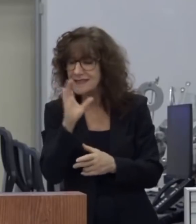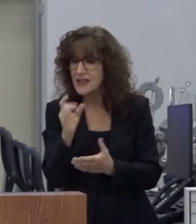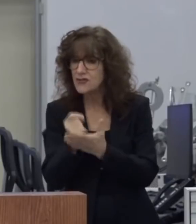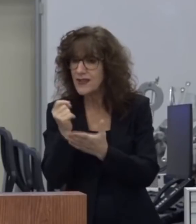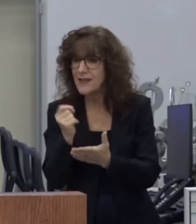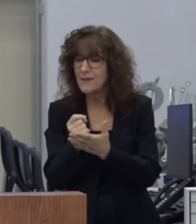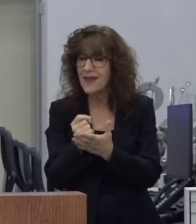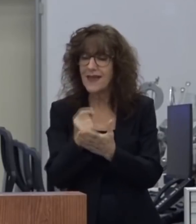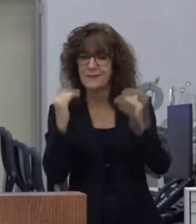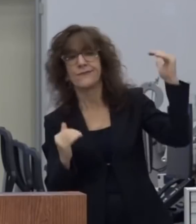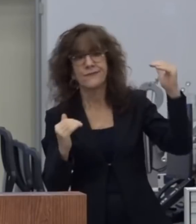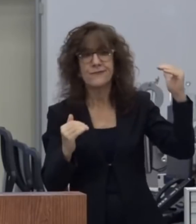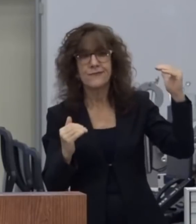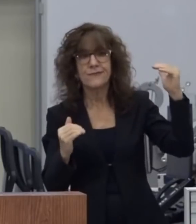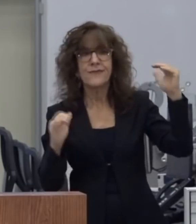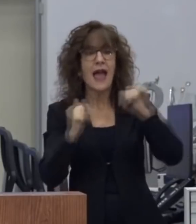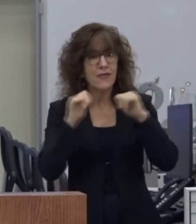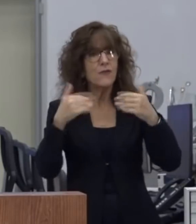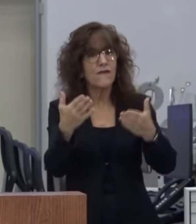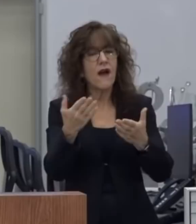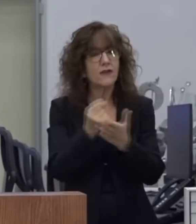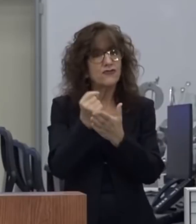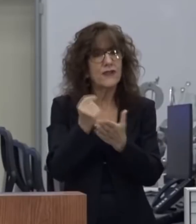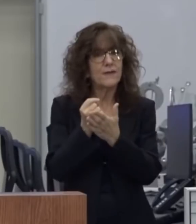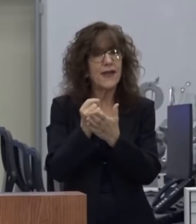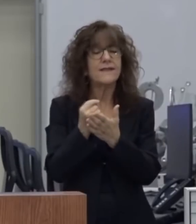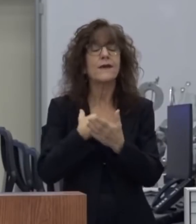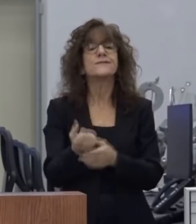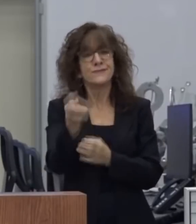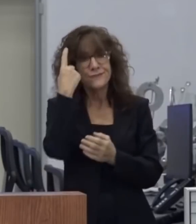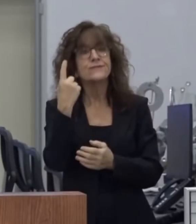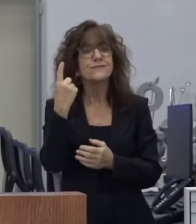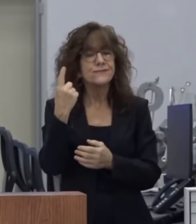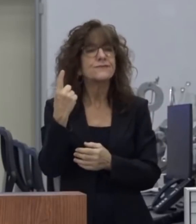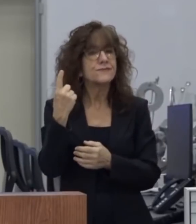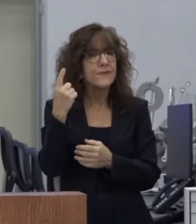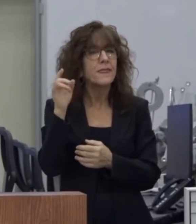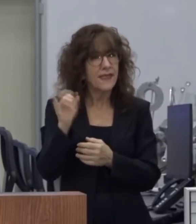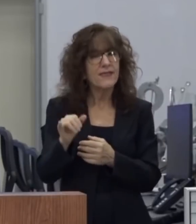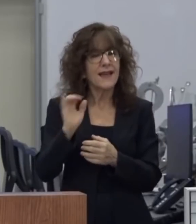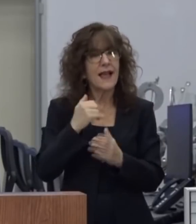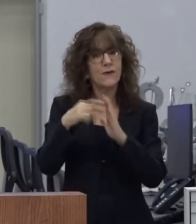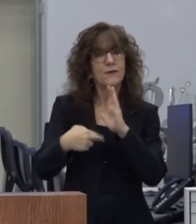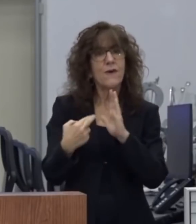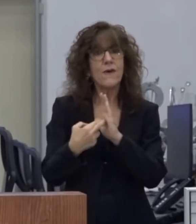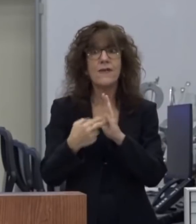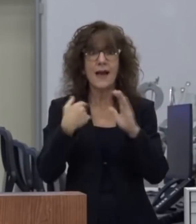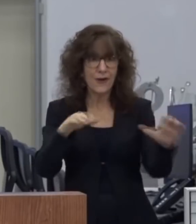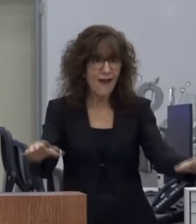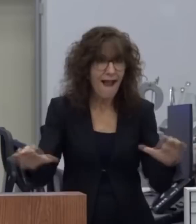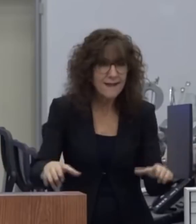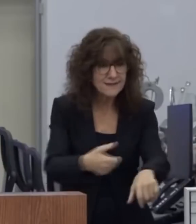often disparities in how that care is delivered. And so we can see clearly how this has played a role here, and we are taking